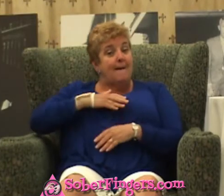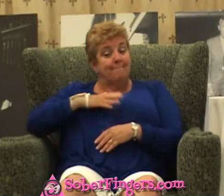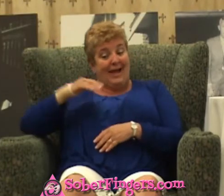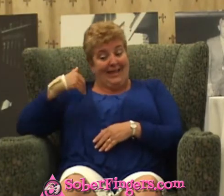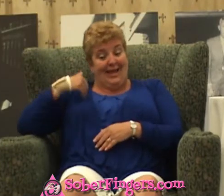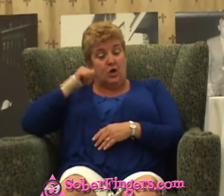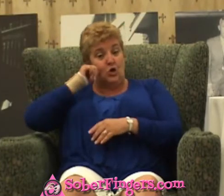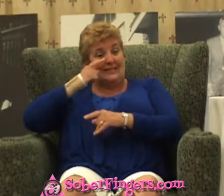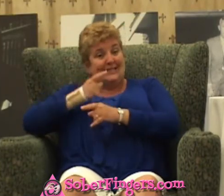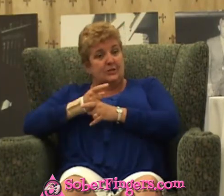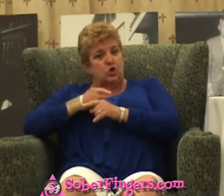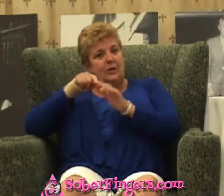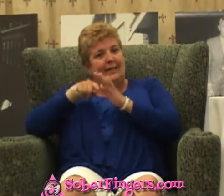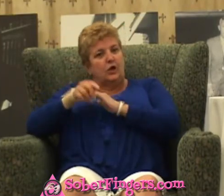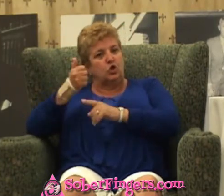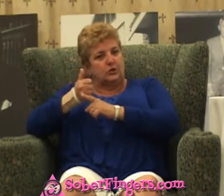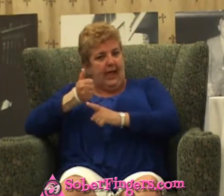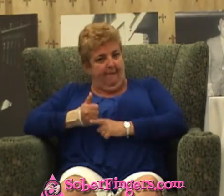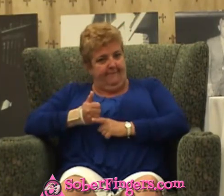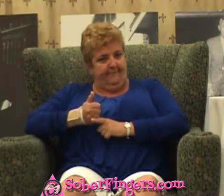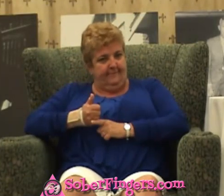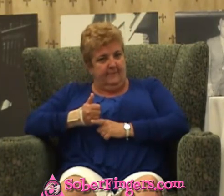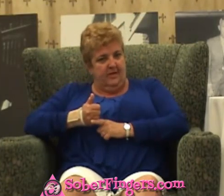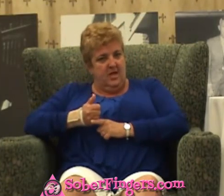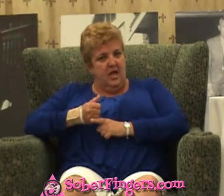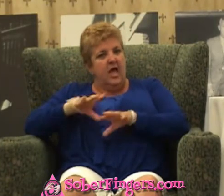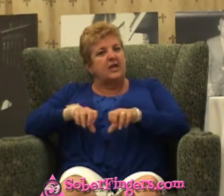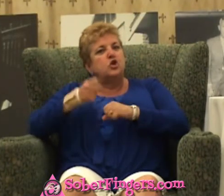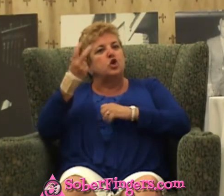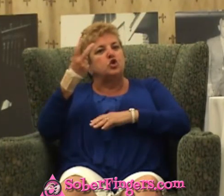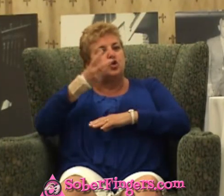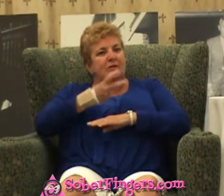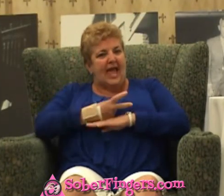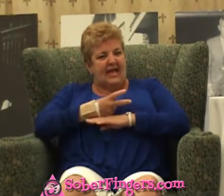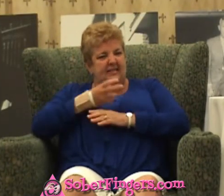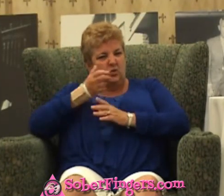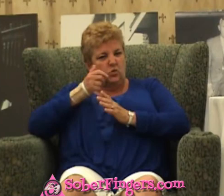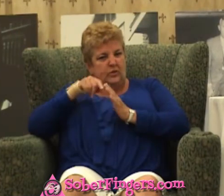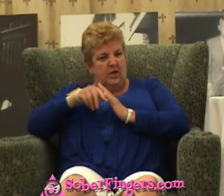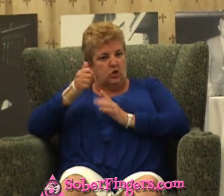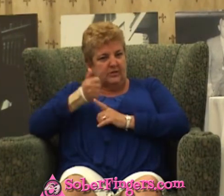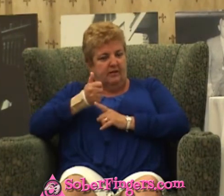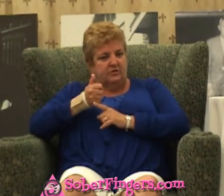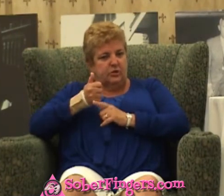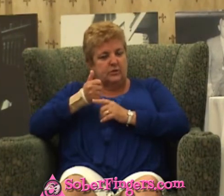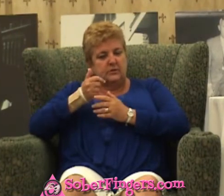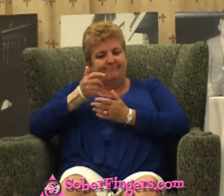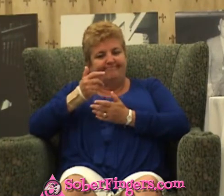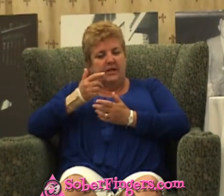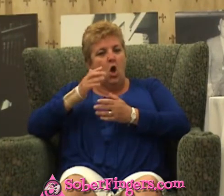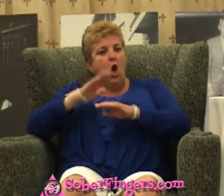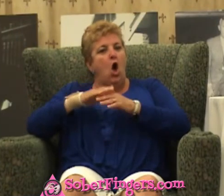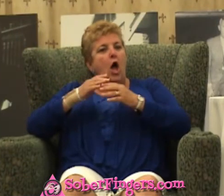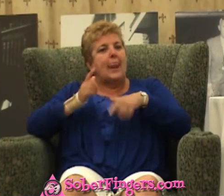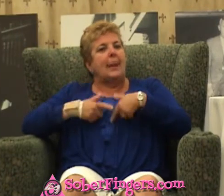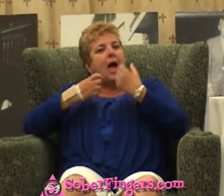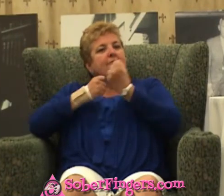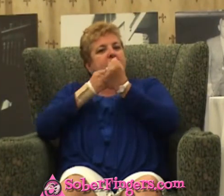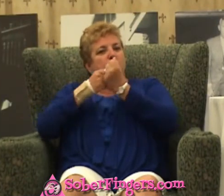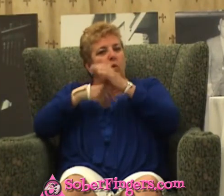die. And while she lay laying on life support in the hospital out there, I'd leave the waiting room where the family was, and